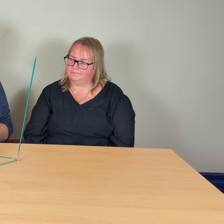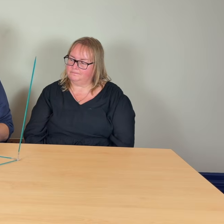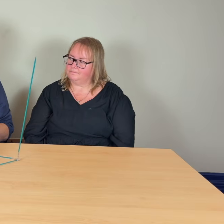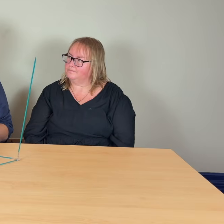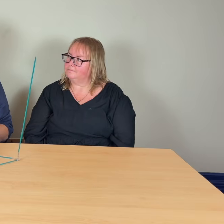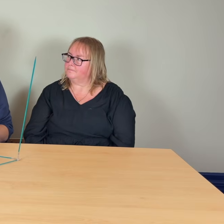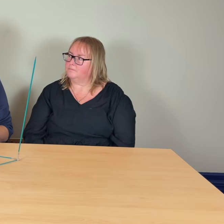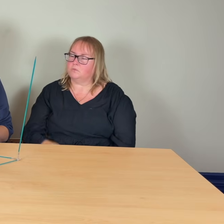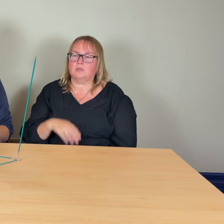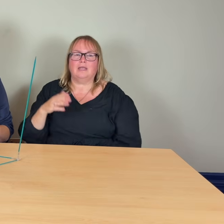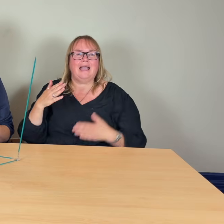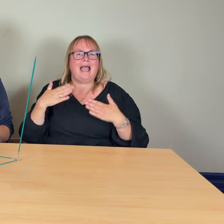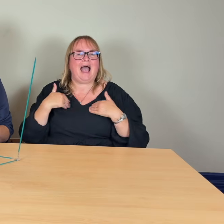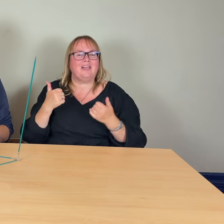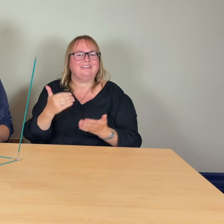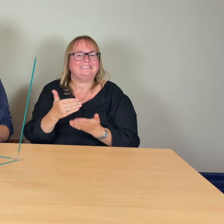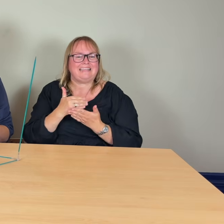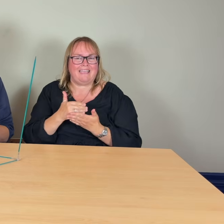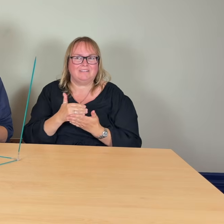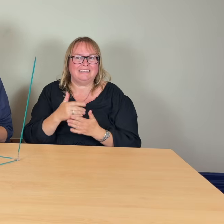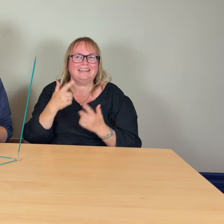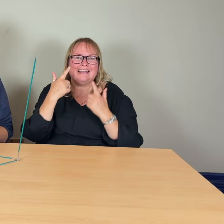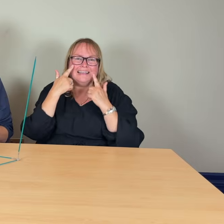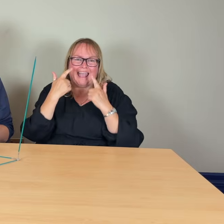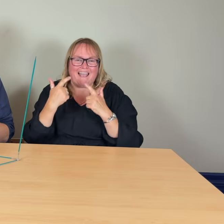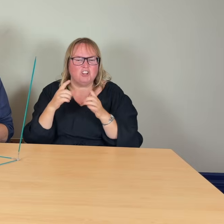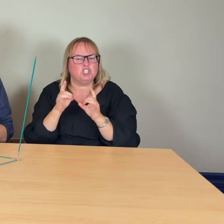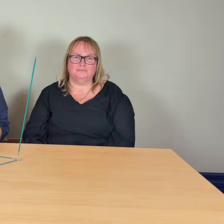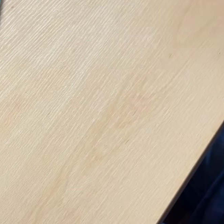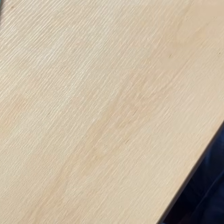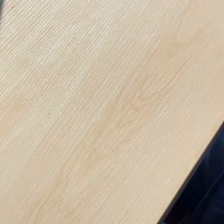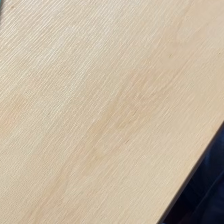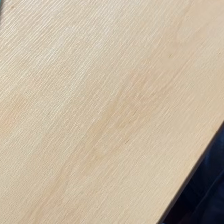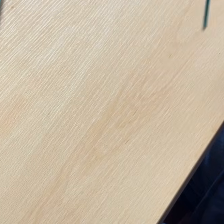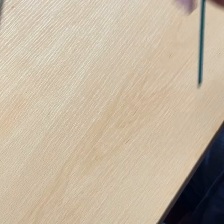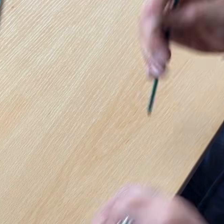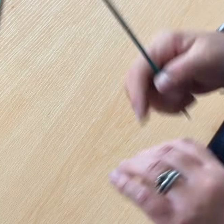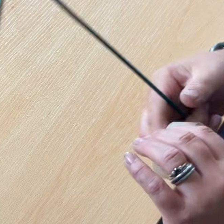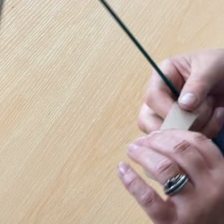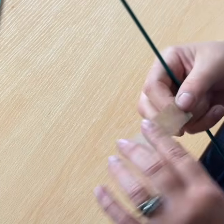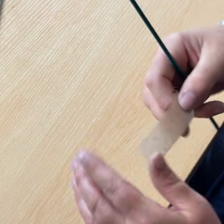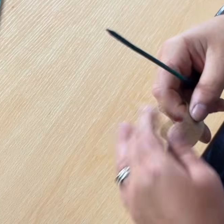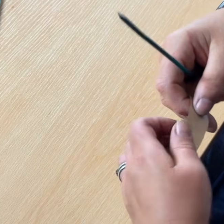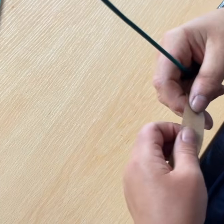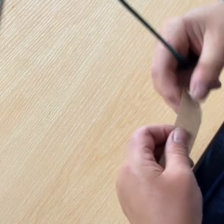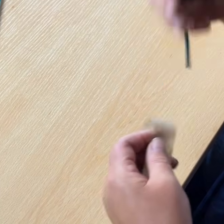Bit of health and safety, just be aware of the ends of the sticks.